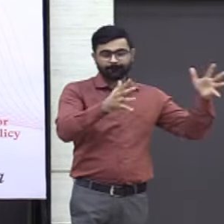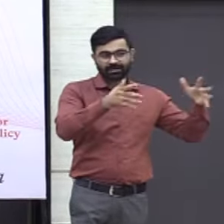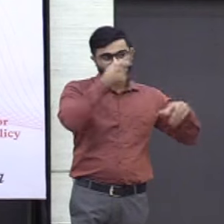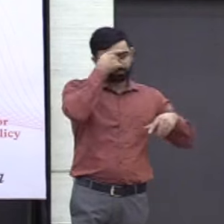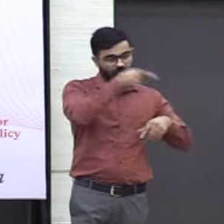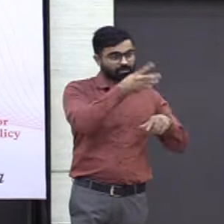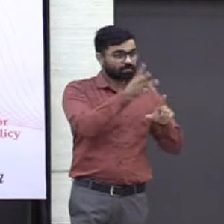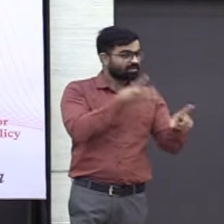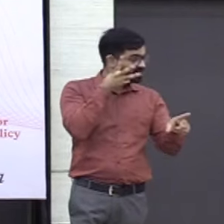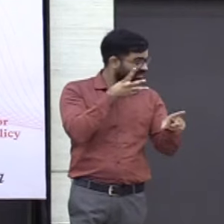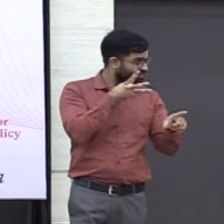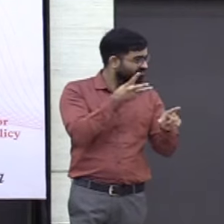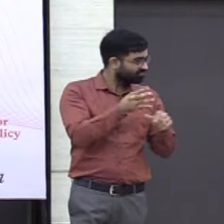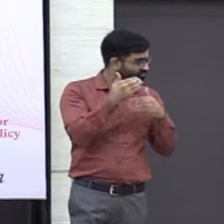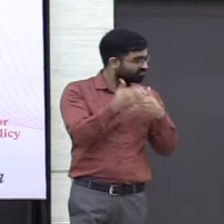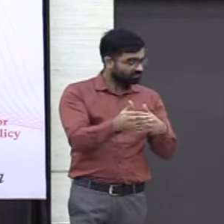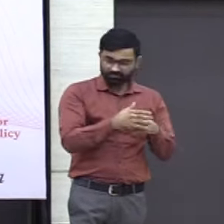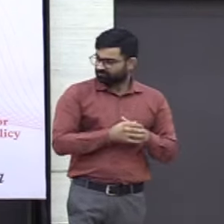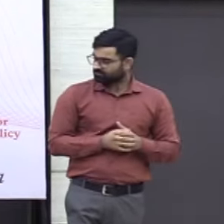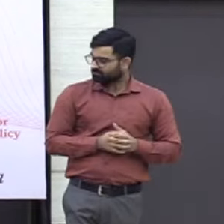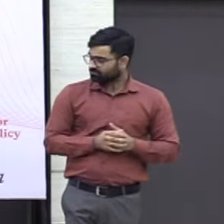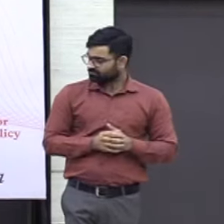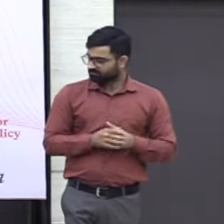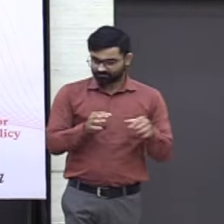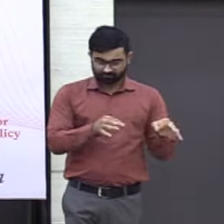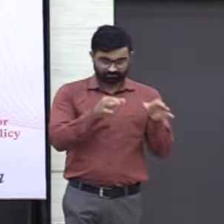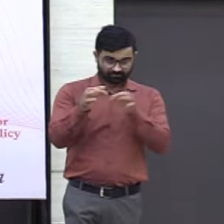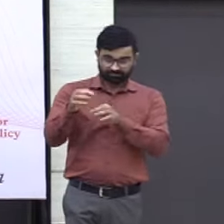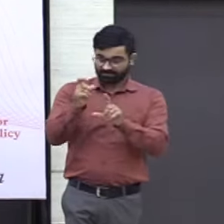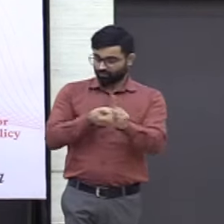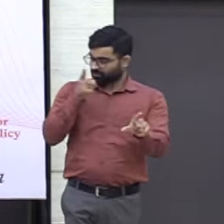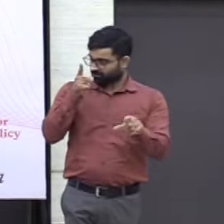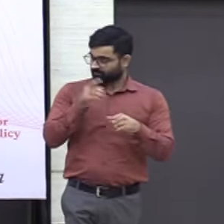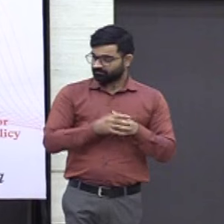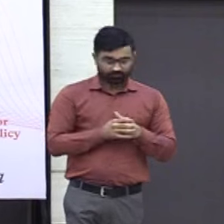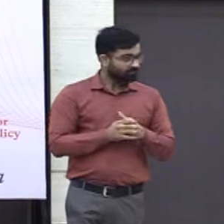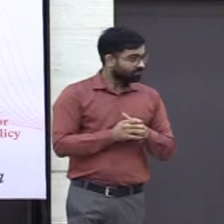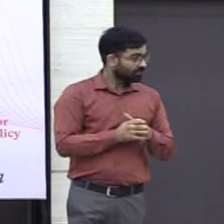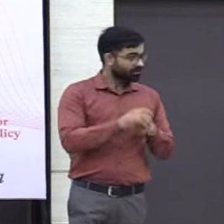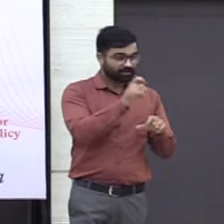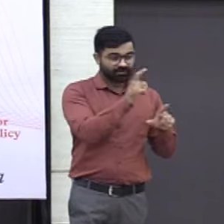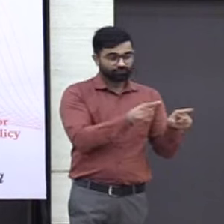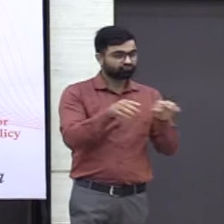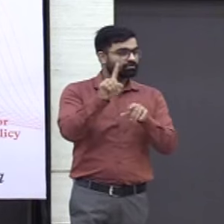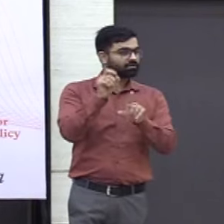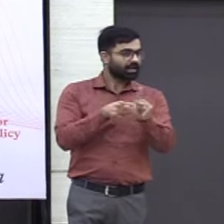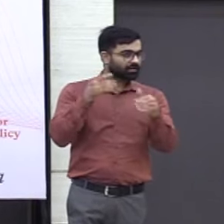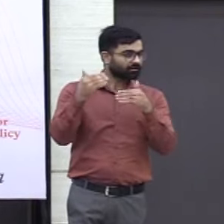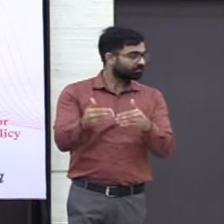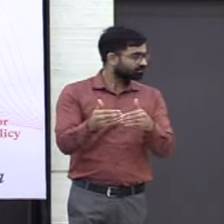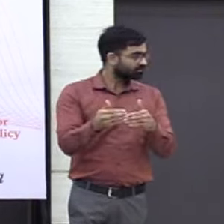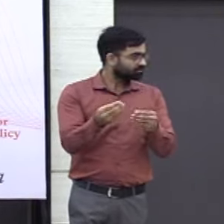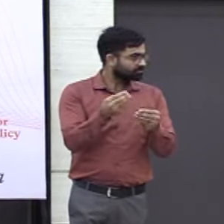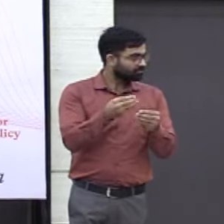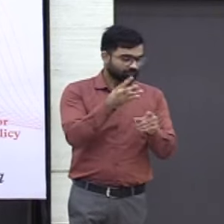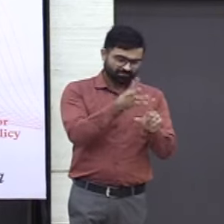is 3 years. Like minimum 3 years is 7 years, up to 7. To 7 years under schedule 2, 7 to 10. But bare